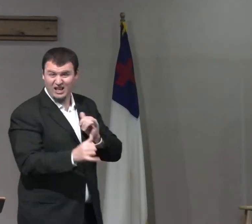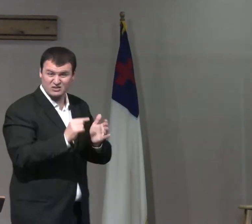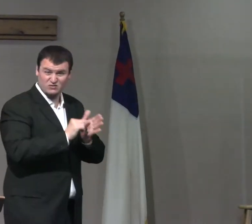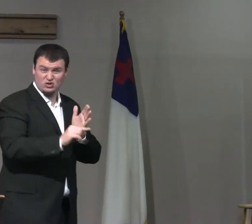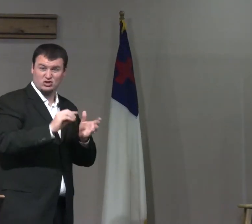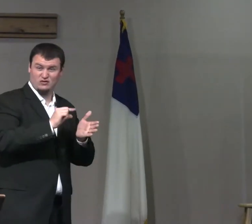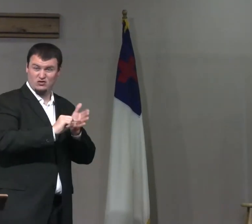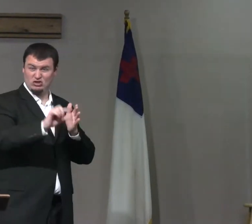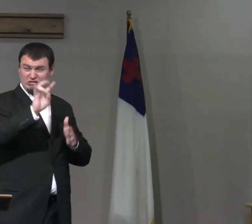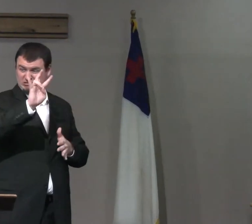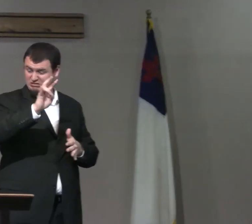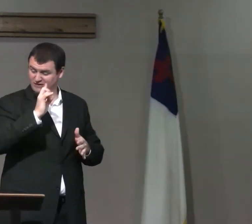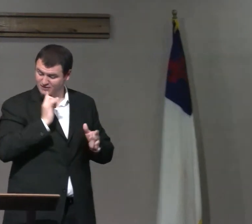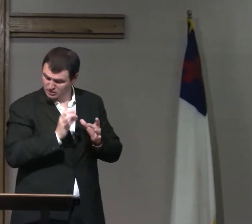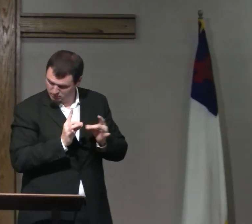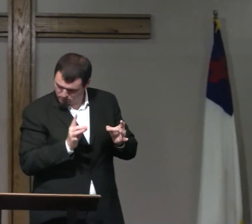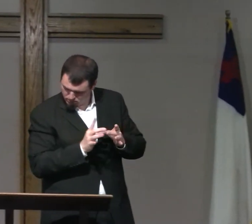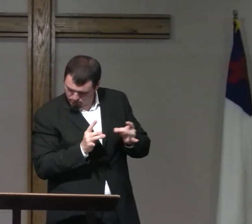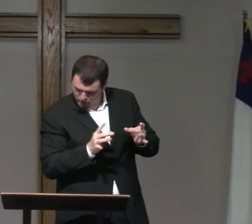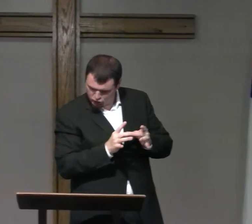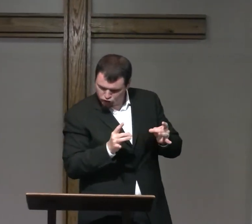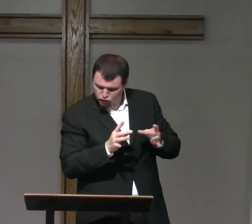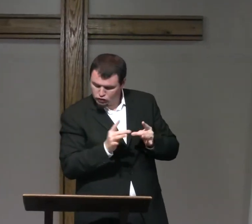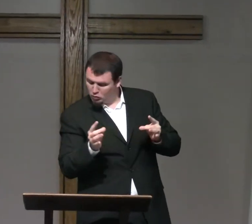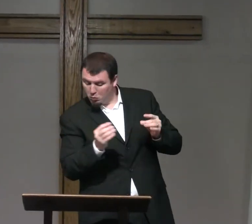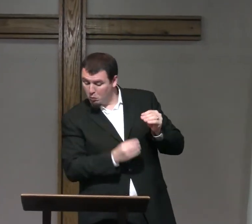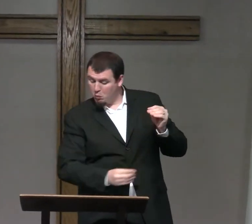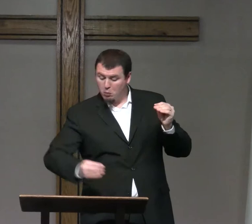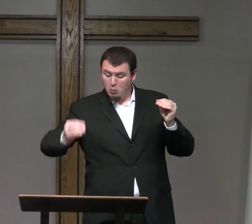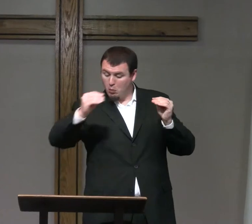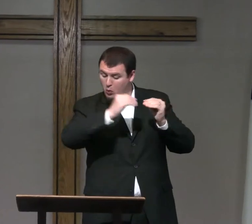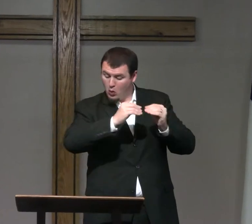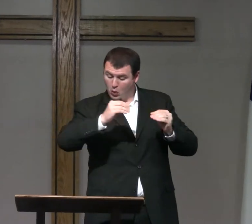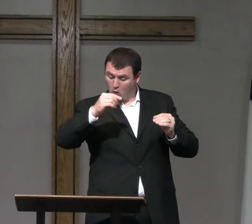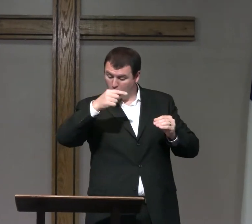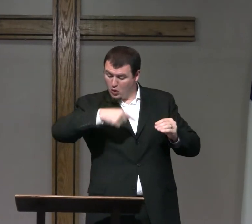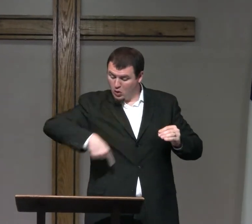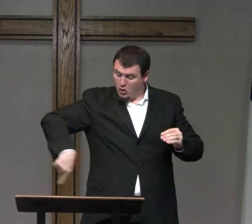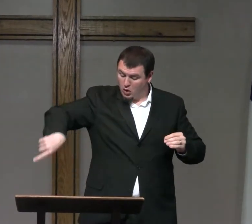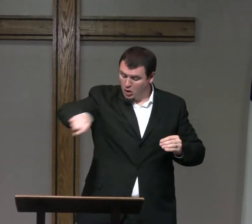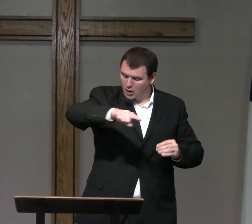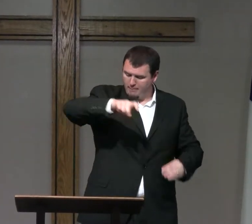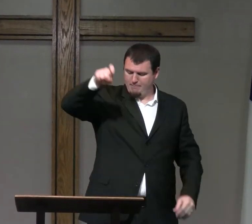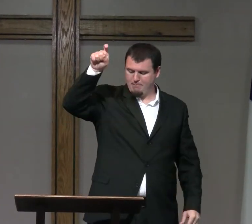we should be. Notice at the end of verse 7, it says,